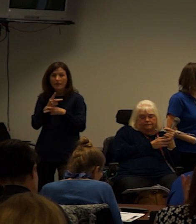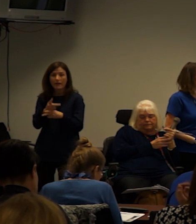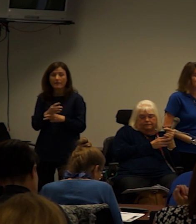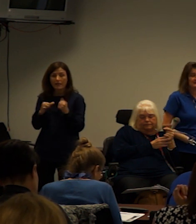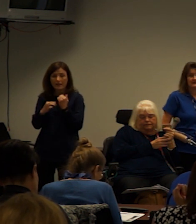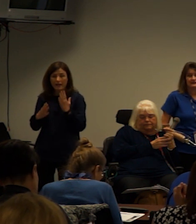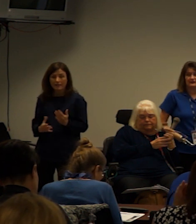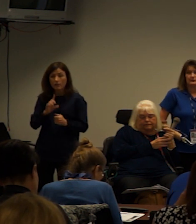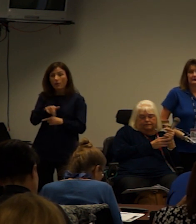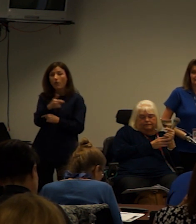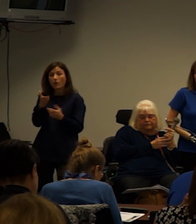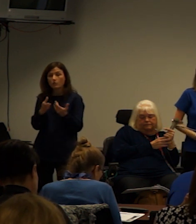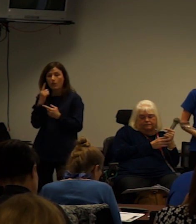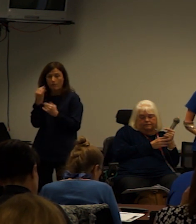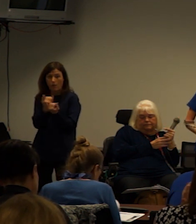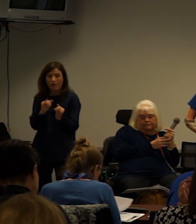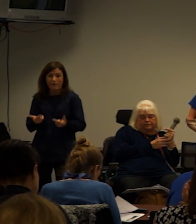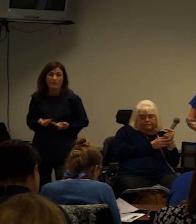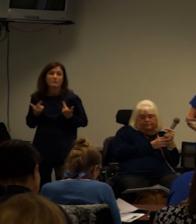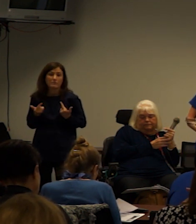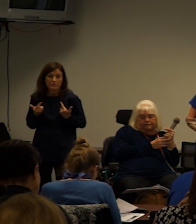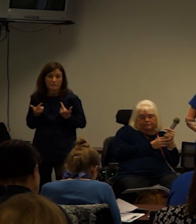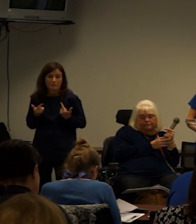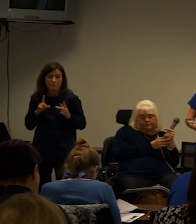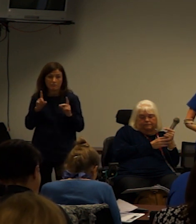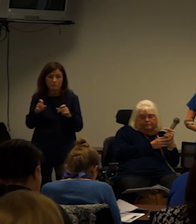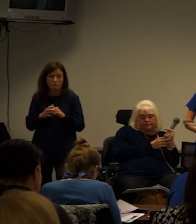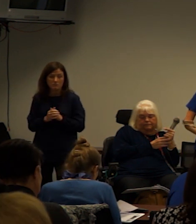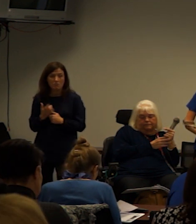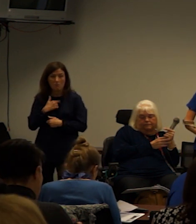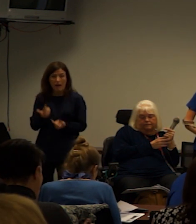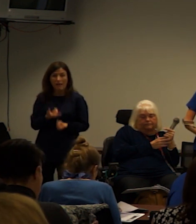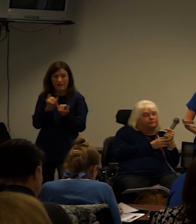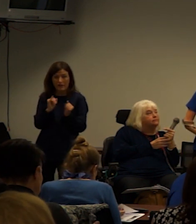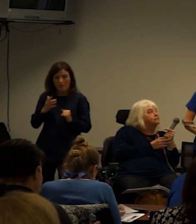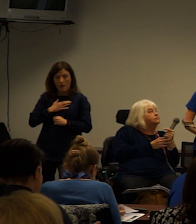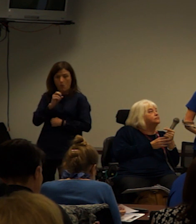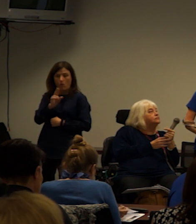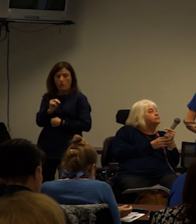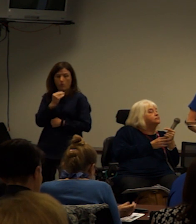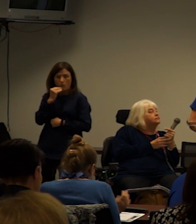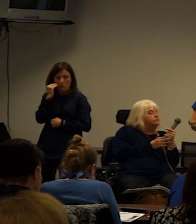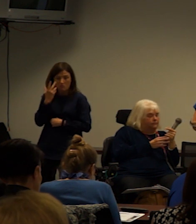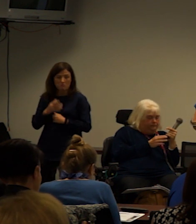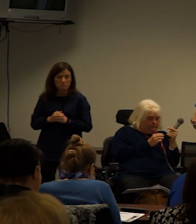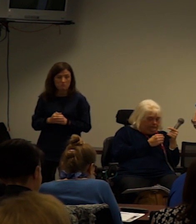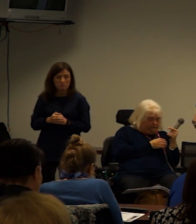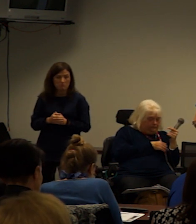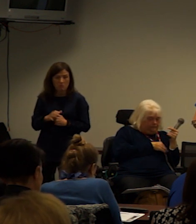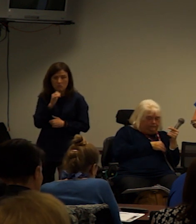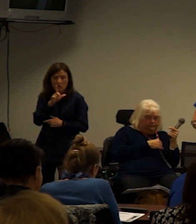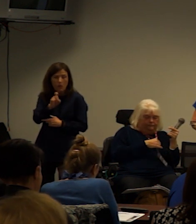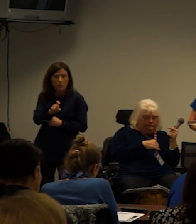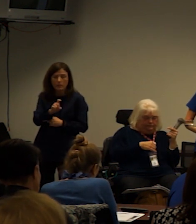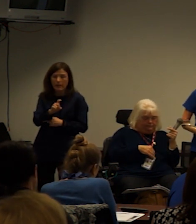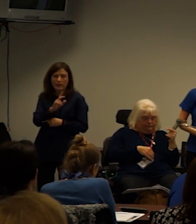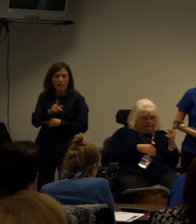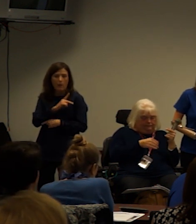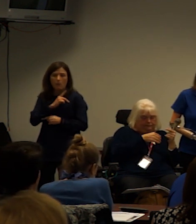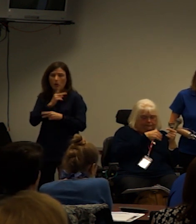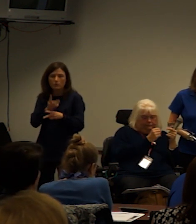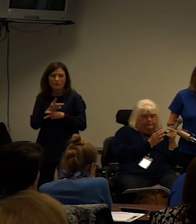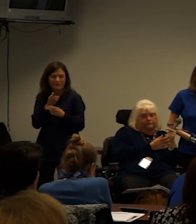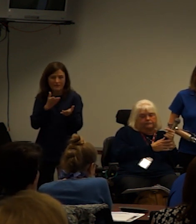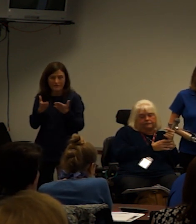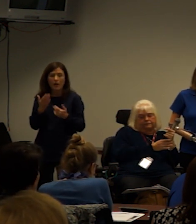or other services to live independently? I live independently in my own home. I don't necessarily need personal care